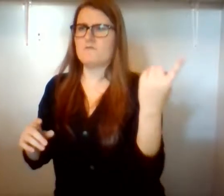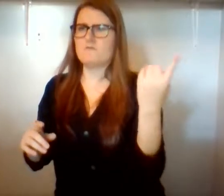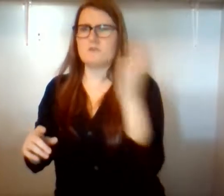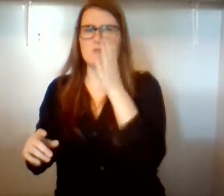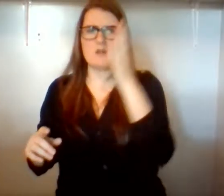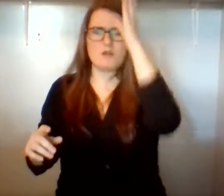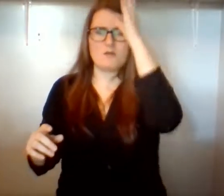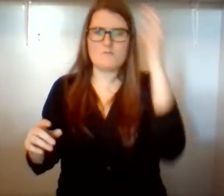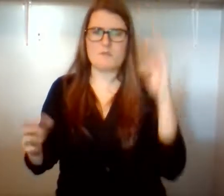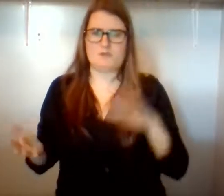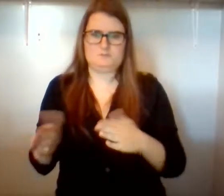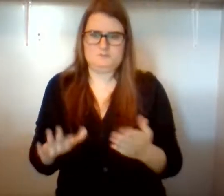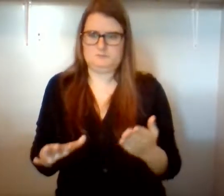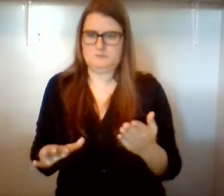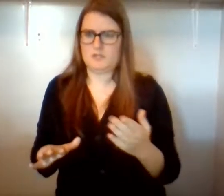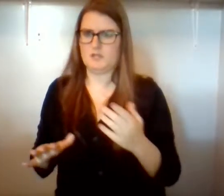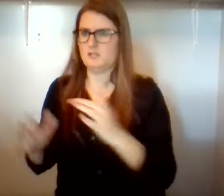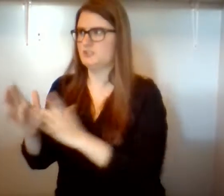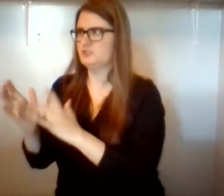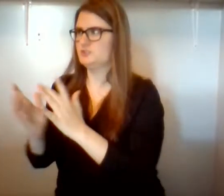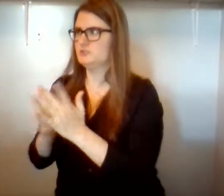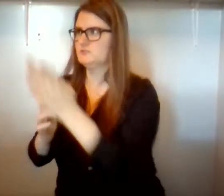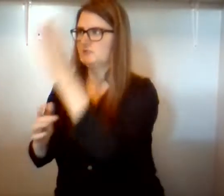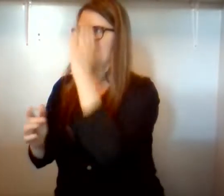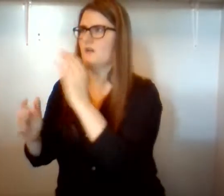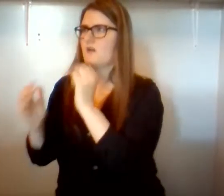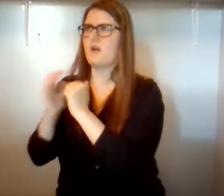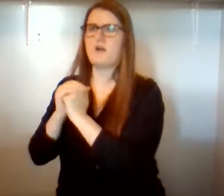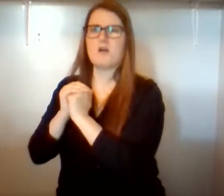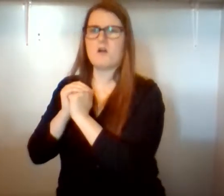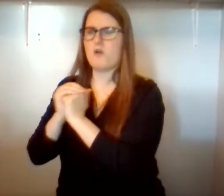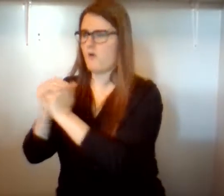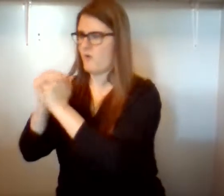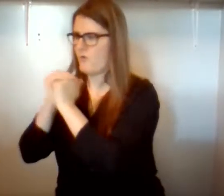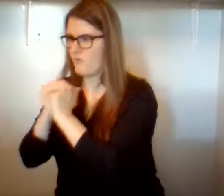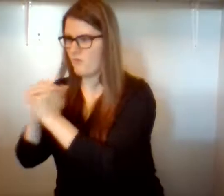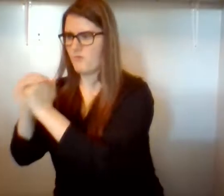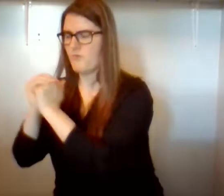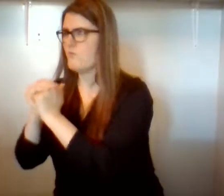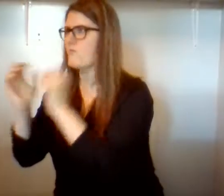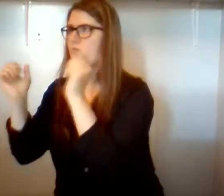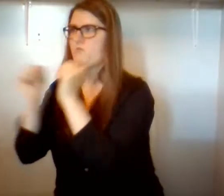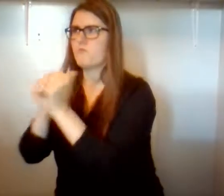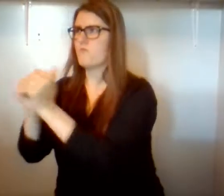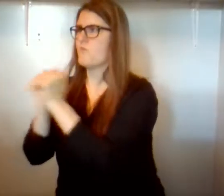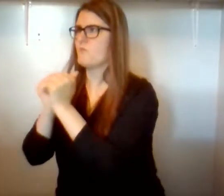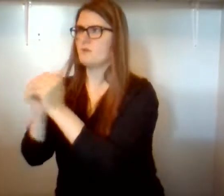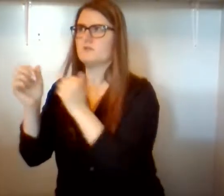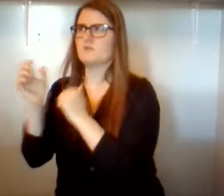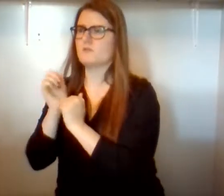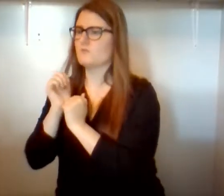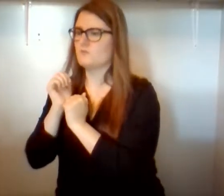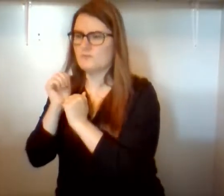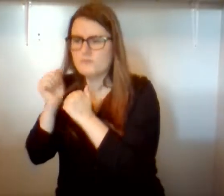Jesus is more real than the roof on your house. Santa Claus, he only shows up once a year.